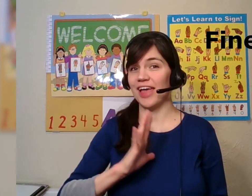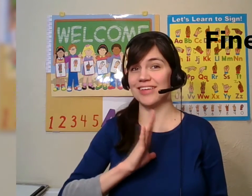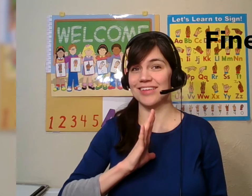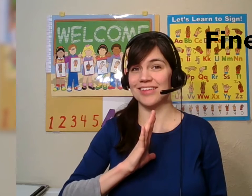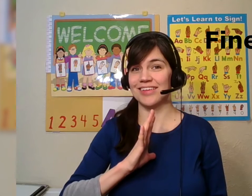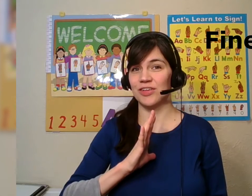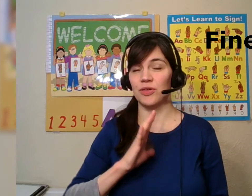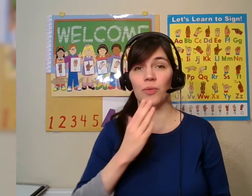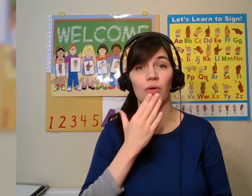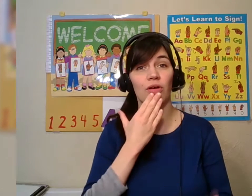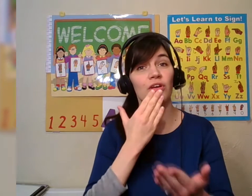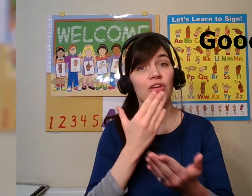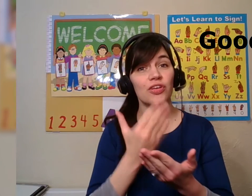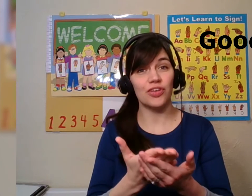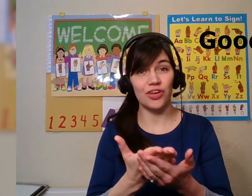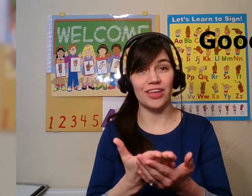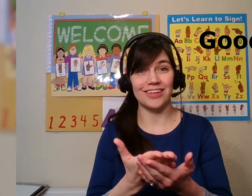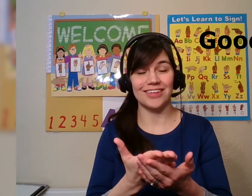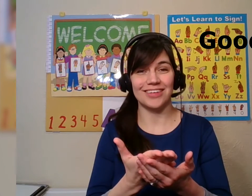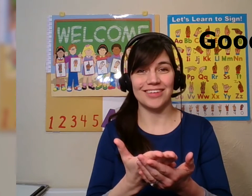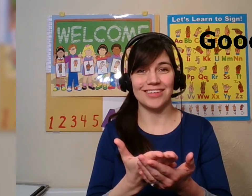Fine or good.